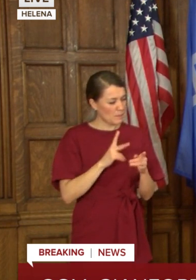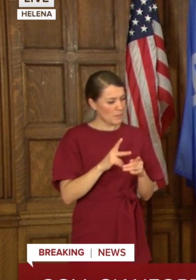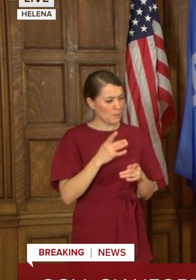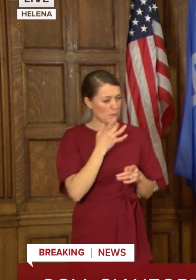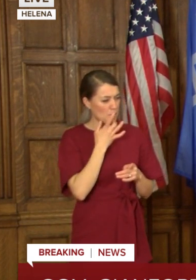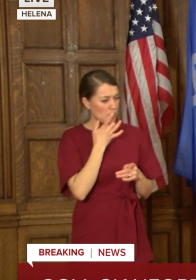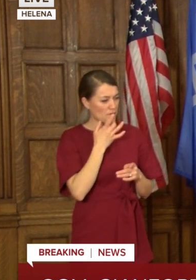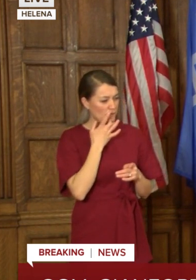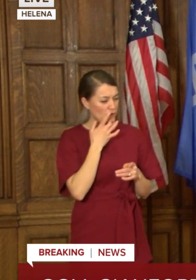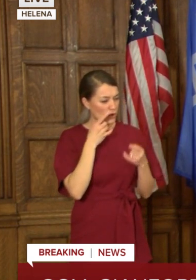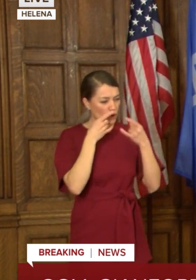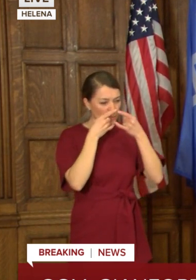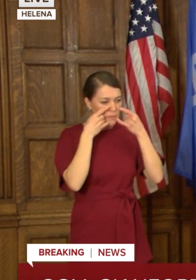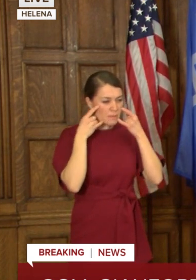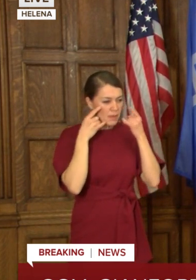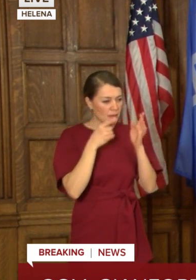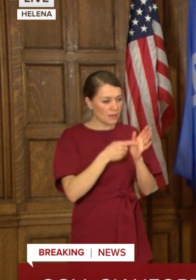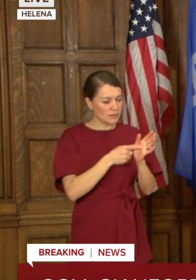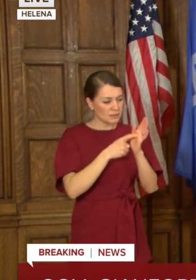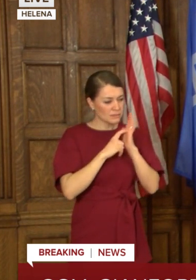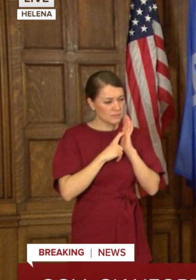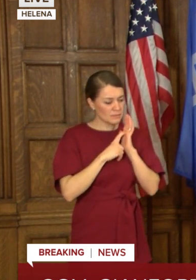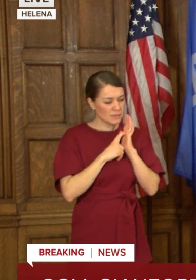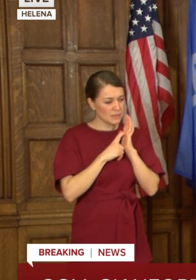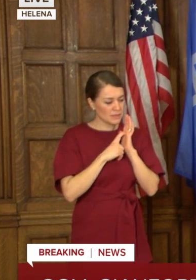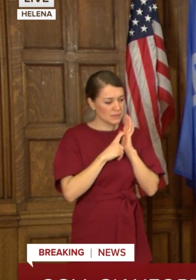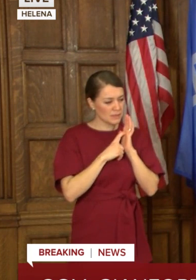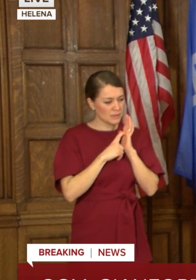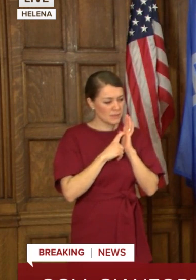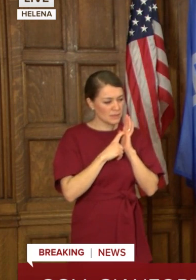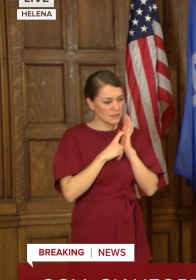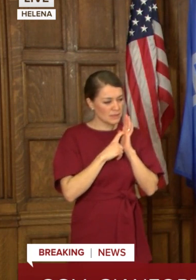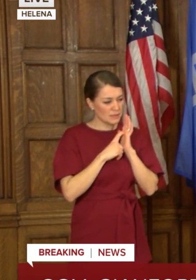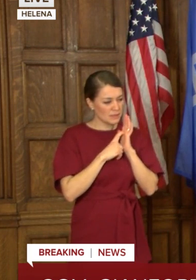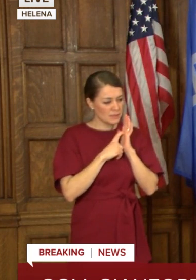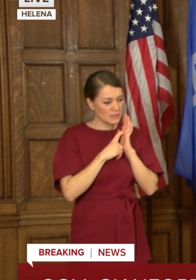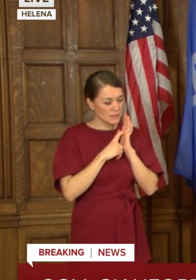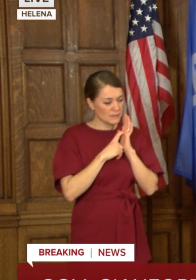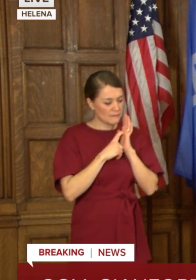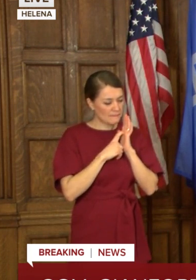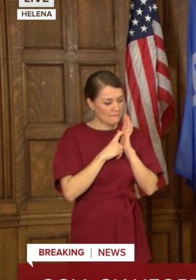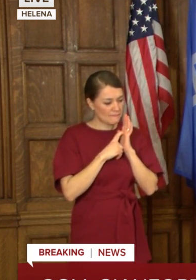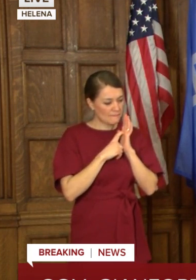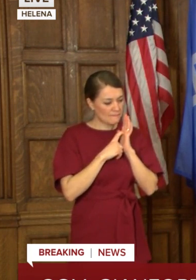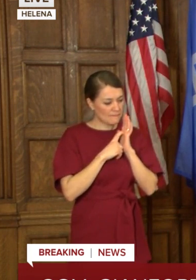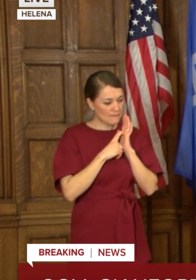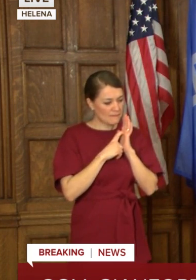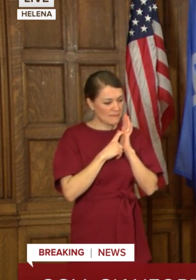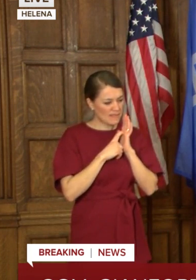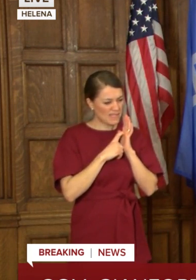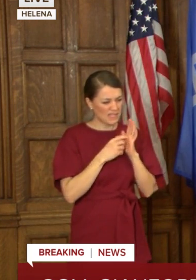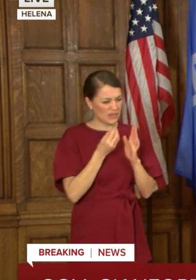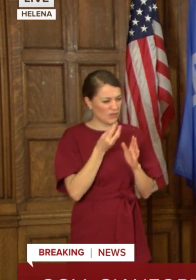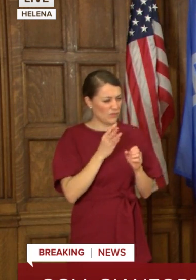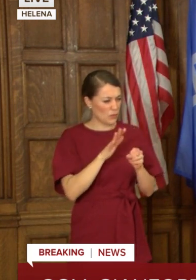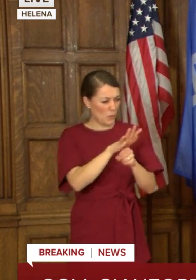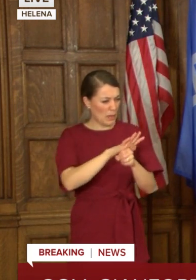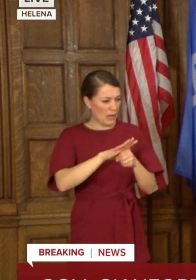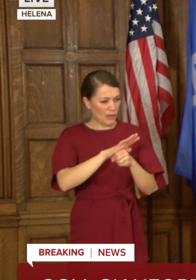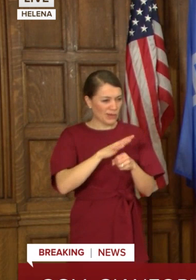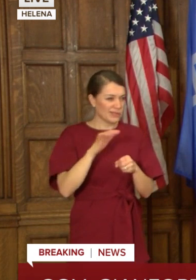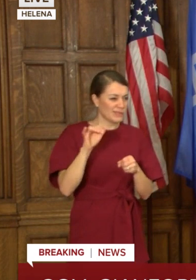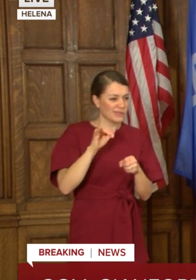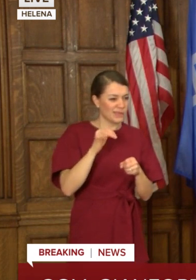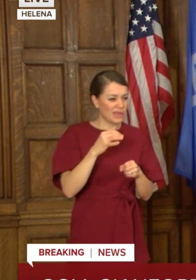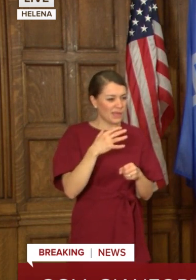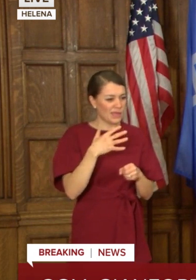would essentially nullify all of the mask ordinances in Whitefish and four Montana counties as they pertain